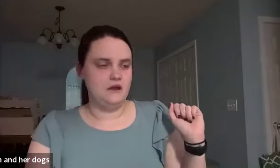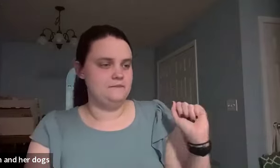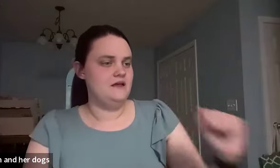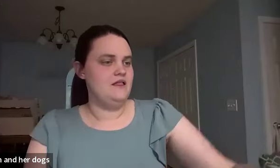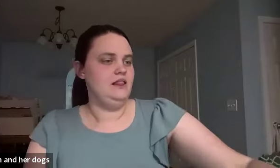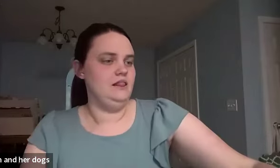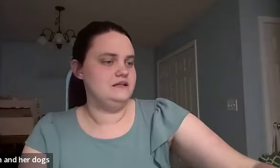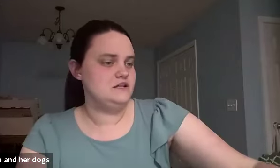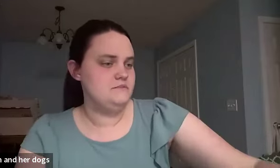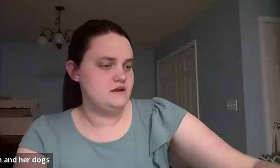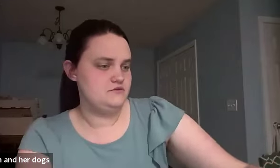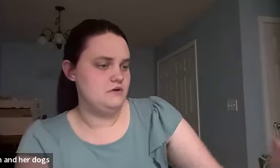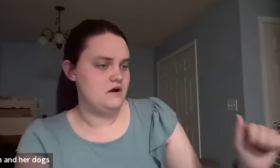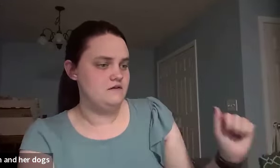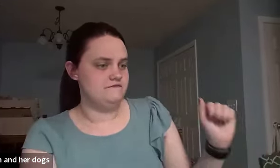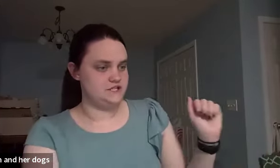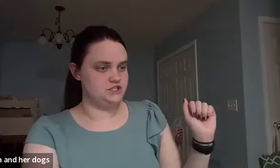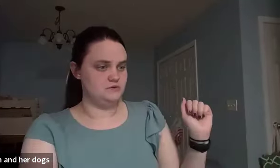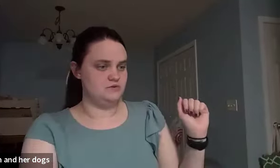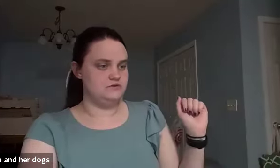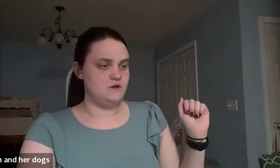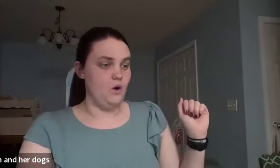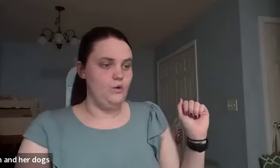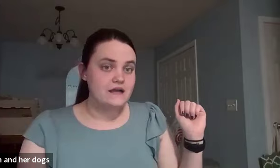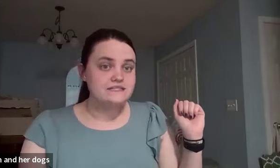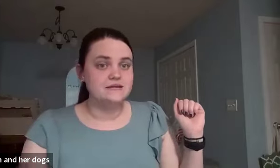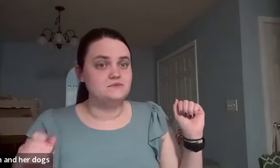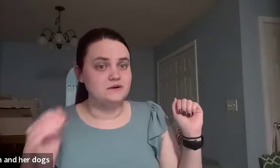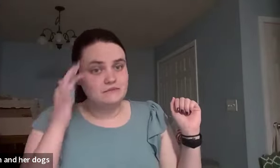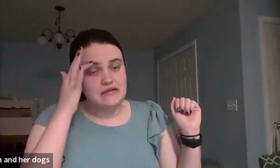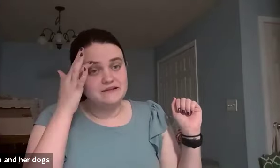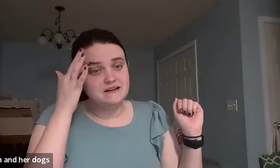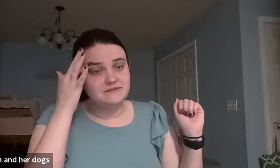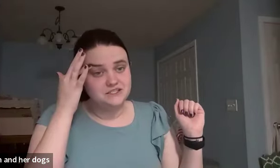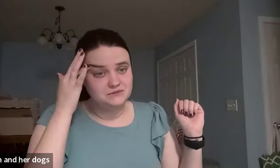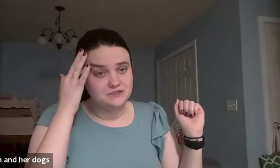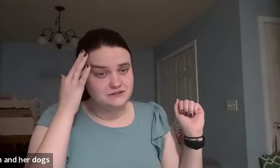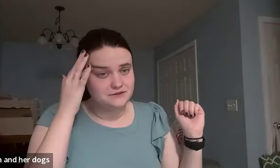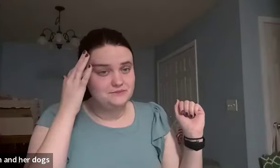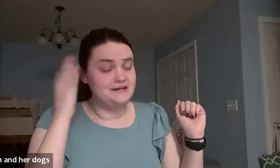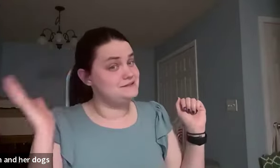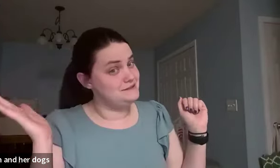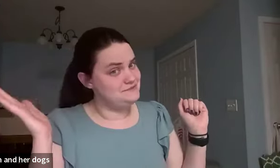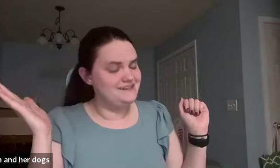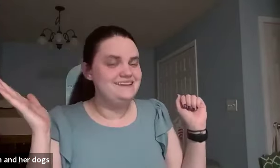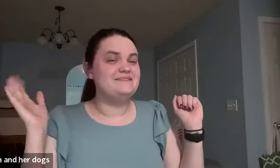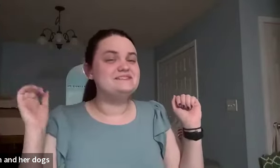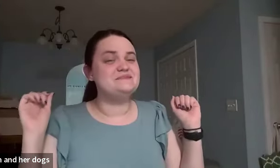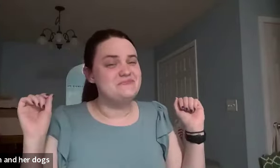Okay, let's go back through our vegetables. Oh, I skipped one. Well, it's not a vegetable, it's a fruit, but I skipped. It was